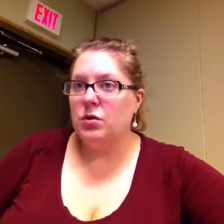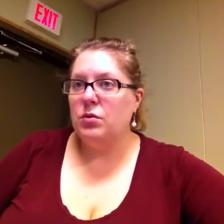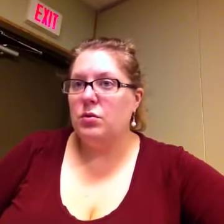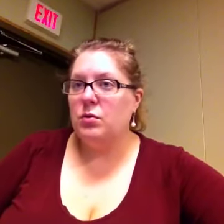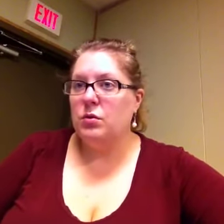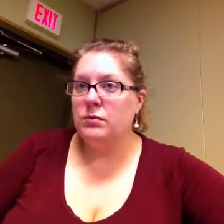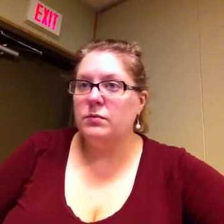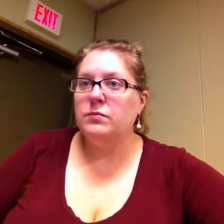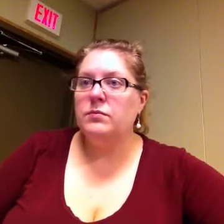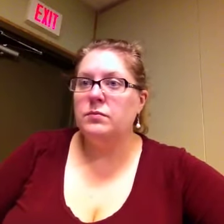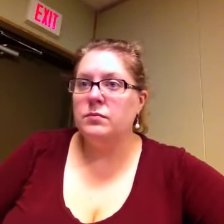2,